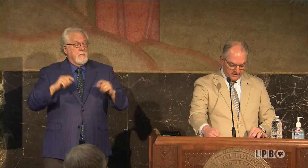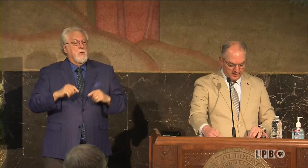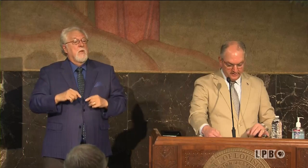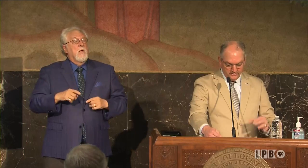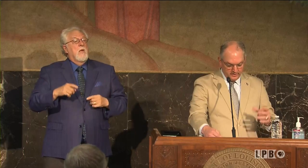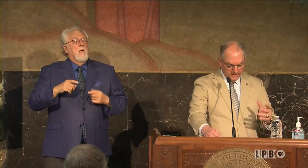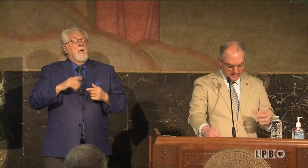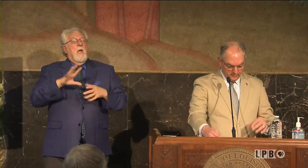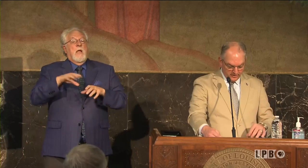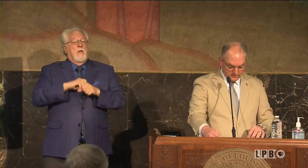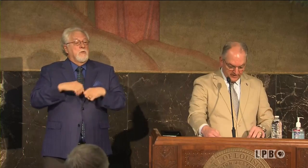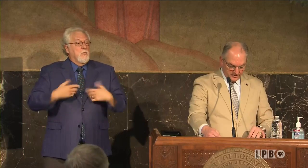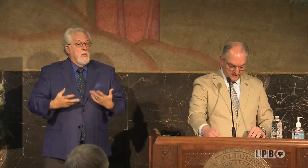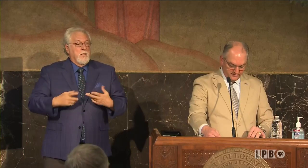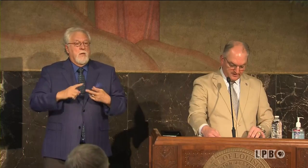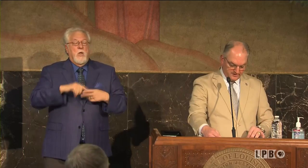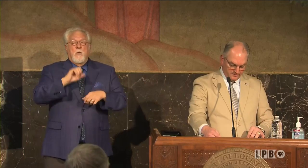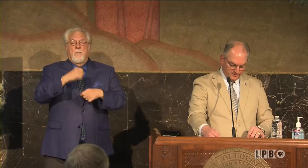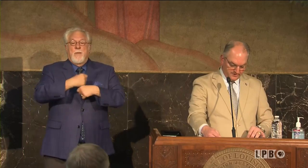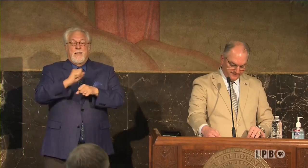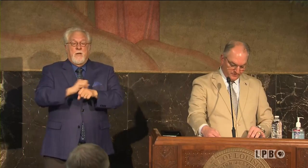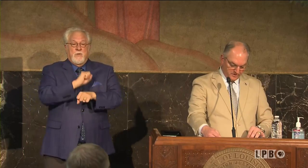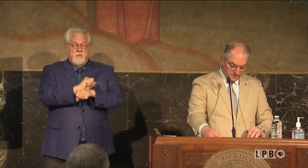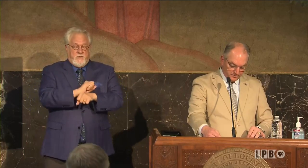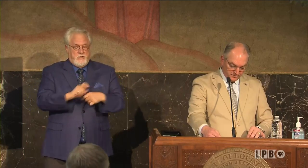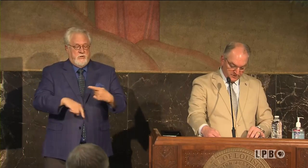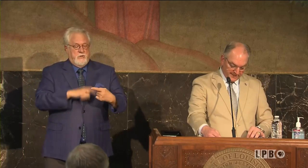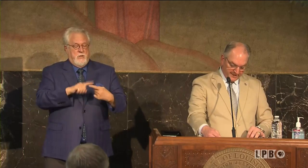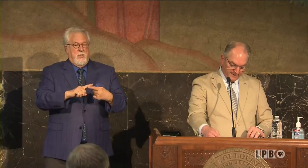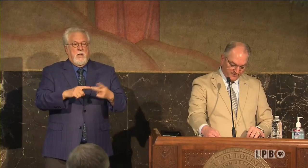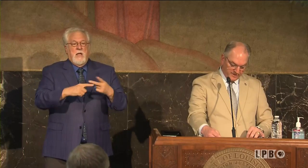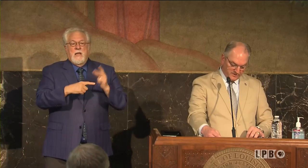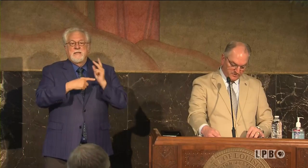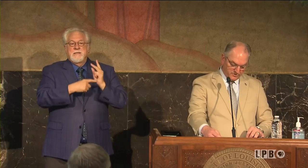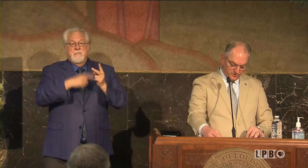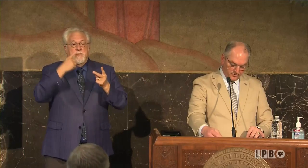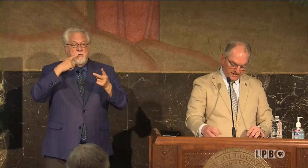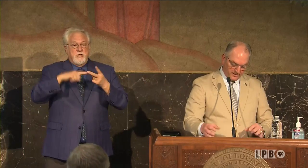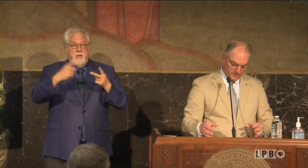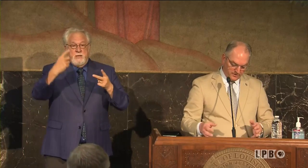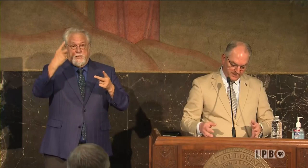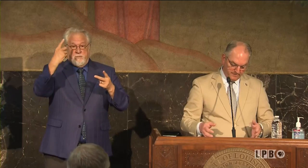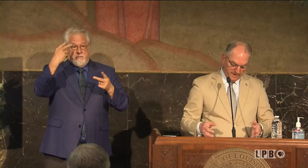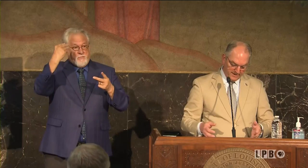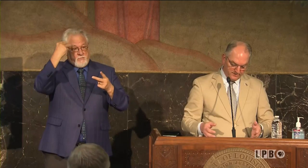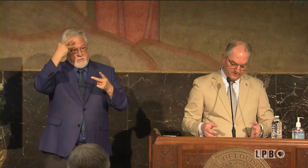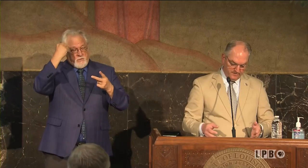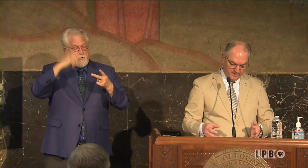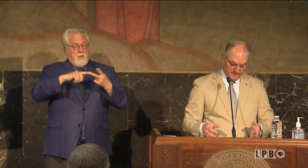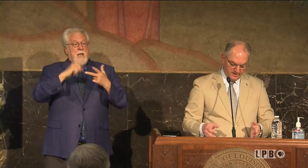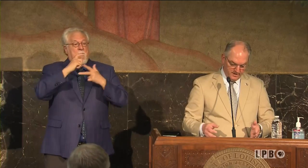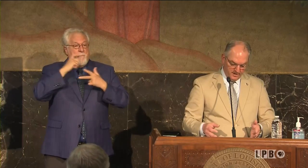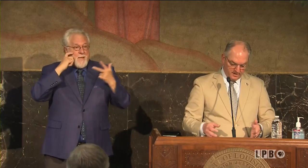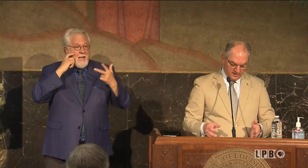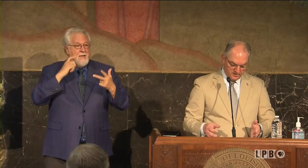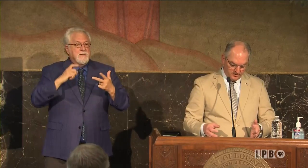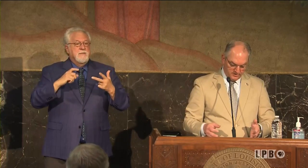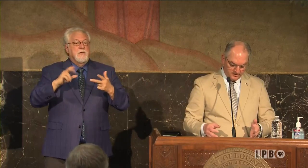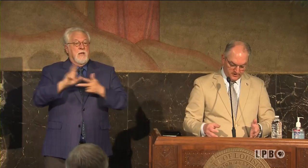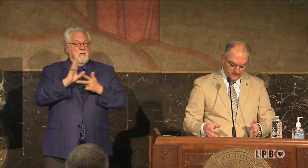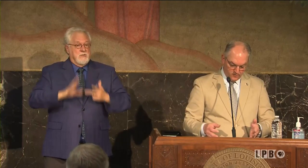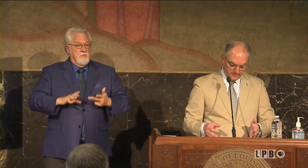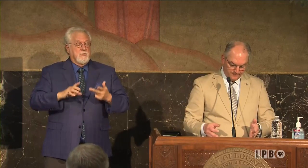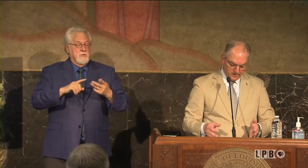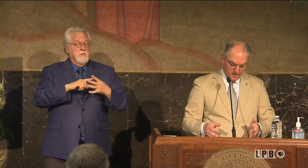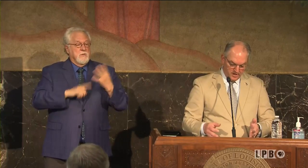These include reservation systems, symptom checking of customers, strongly encouraging masks among customers,